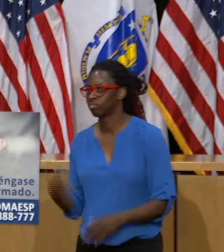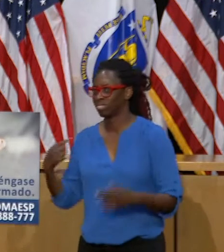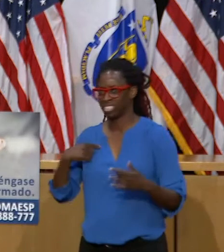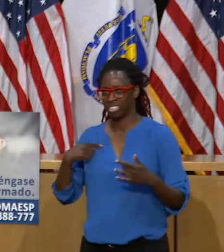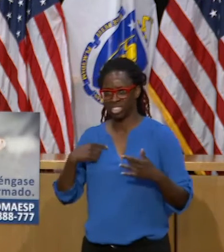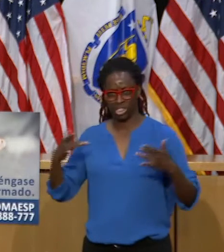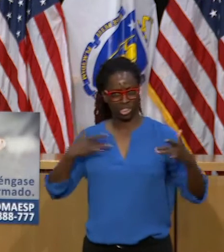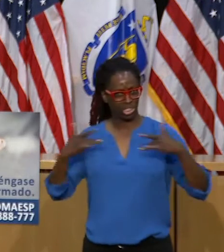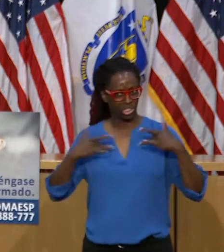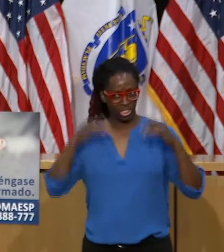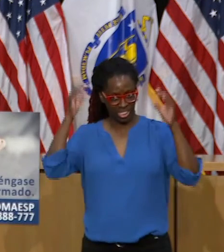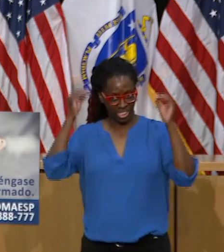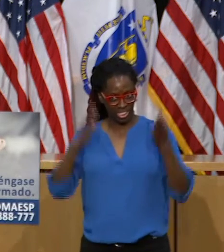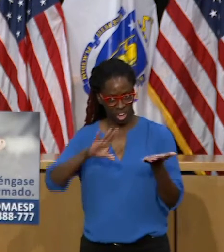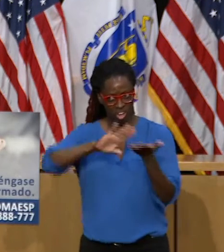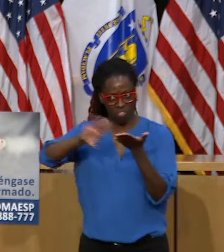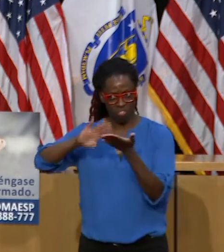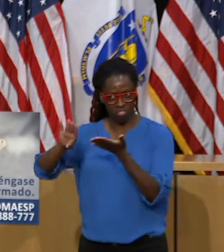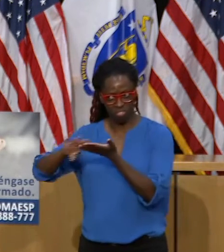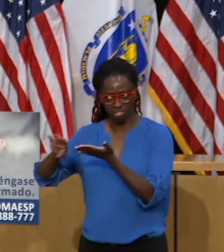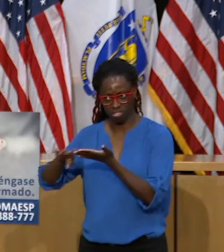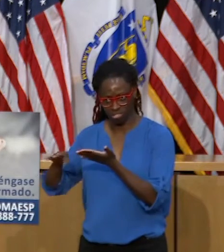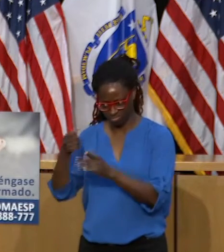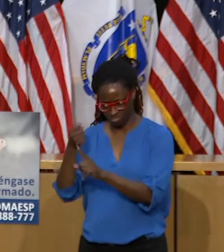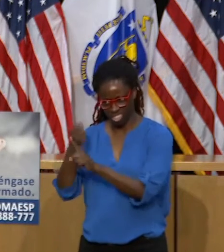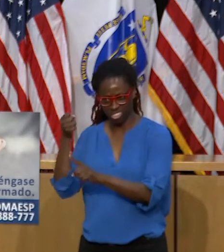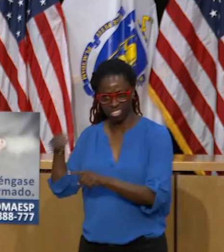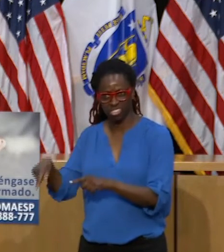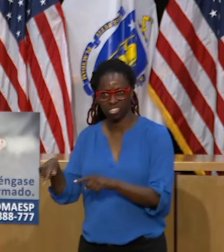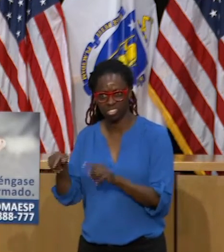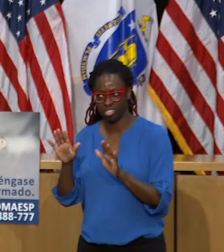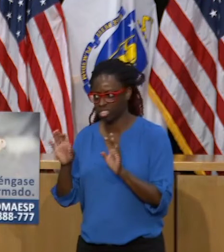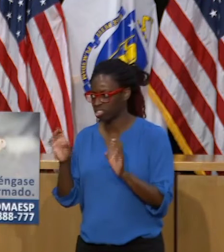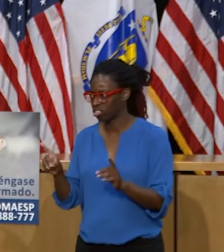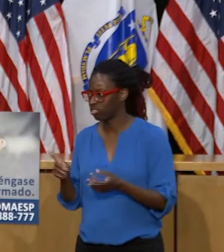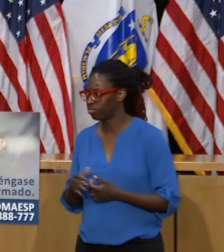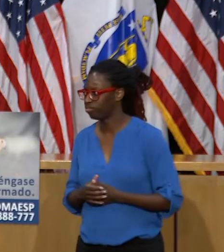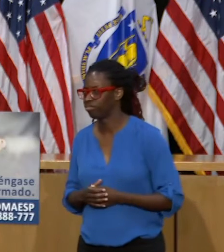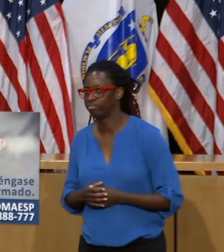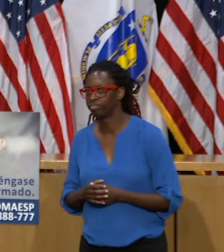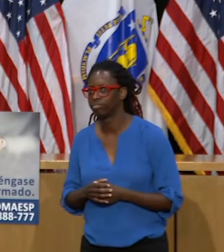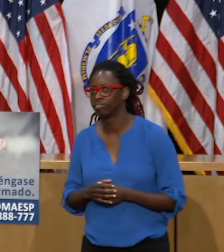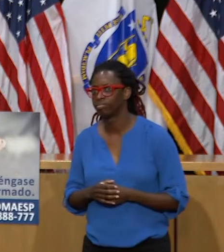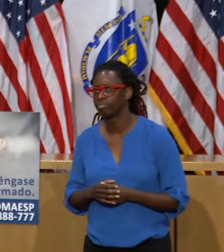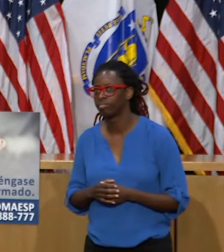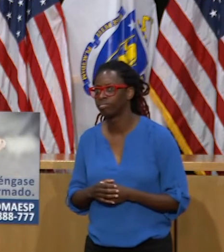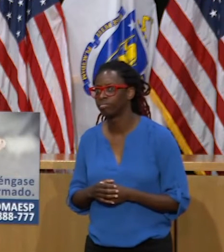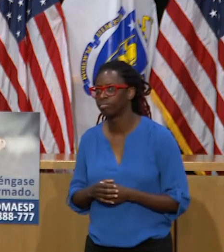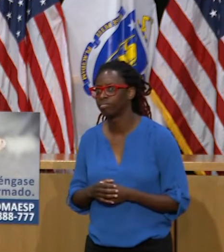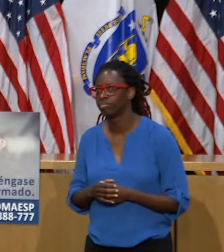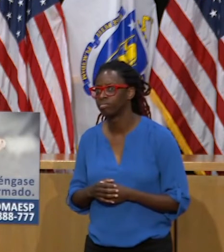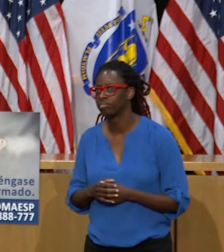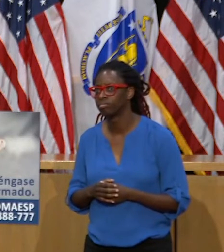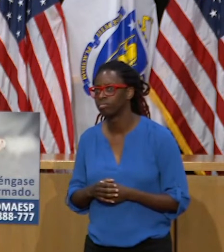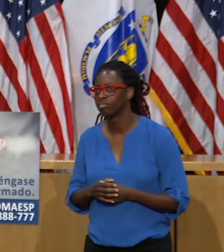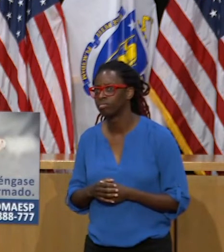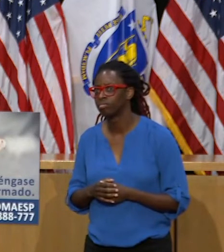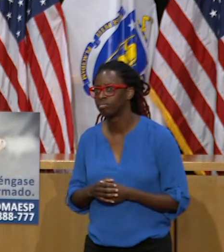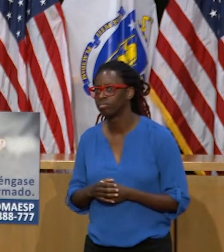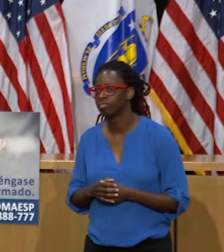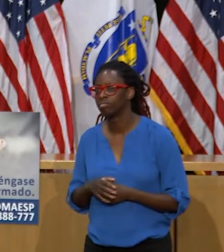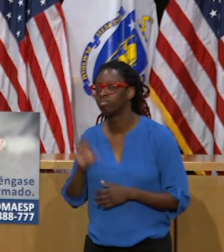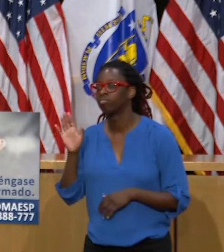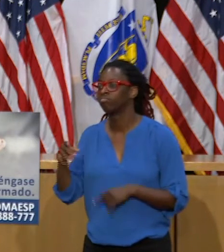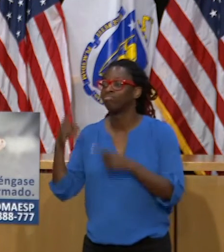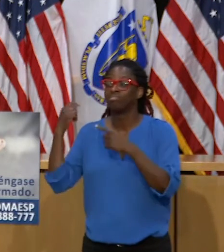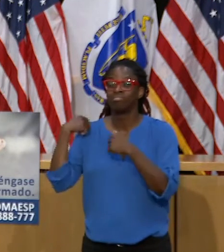what I would say is it's not uncommon at this time of year for non-renew notices to go out to teachers under 3 years.